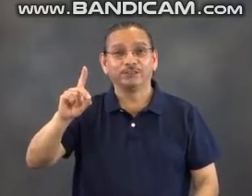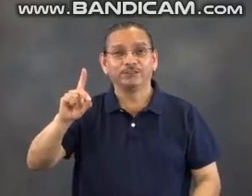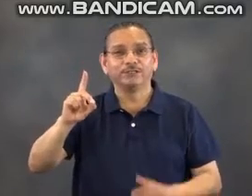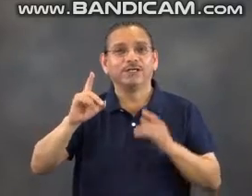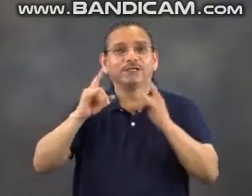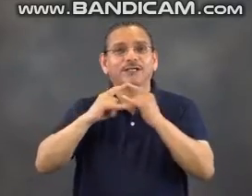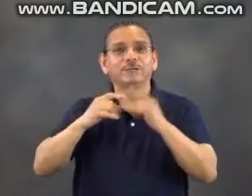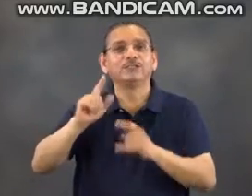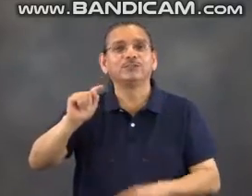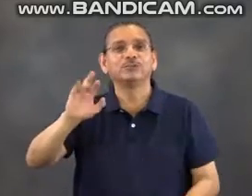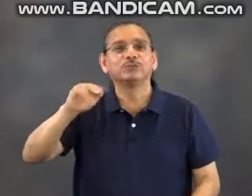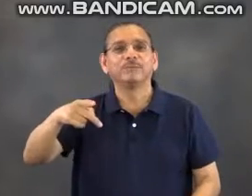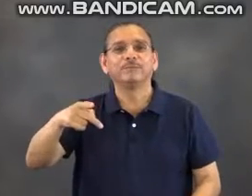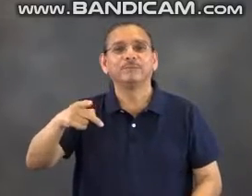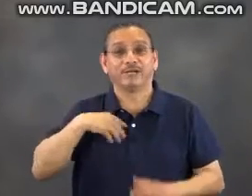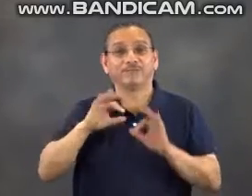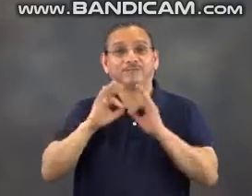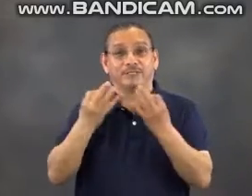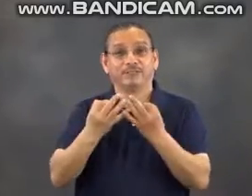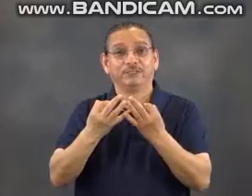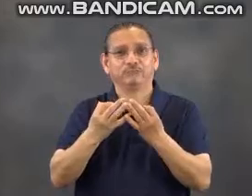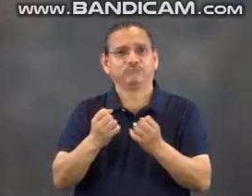Good morning. I wanted to talk about my past childhood.